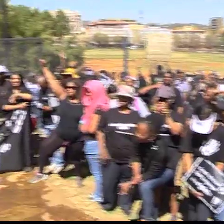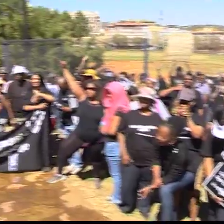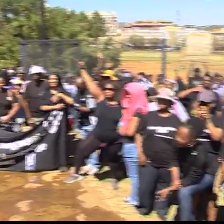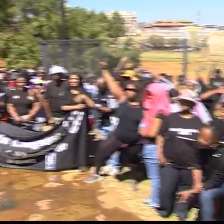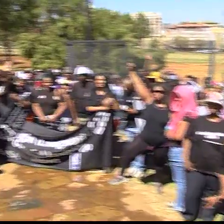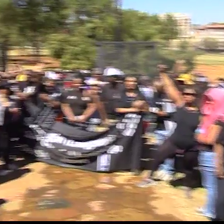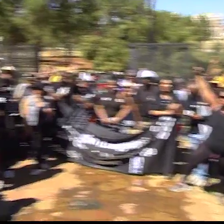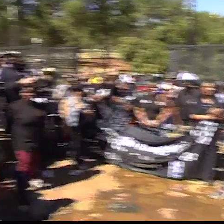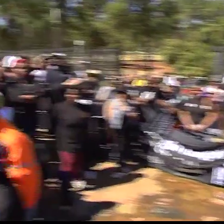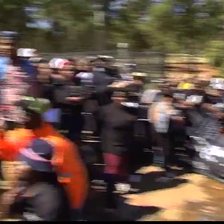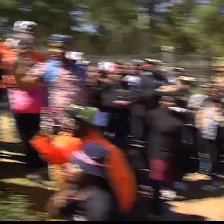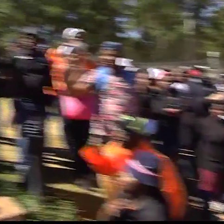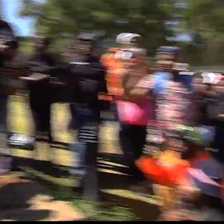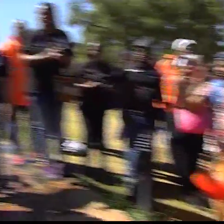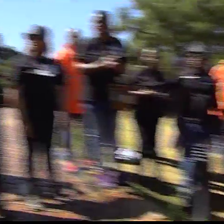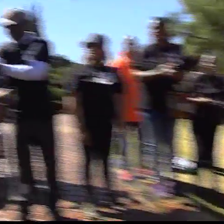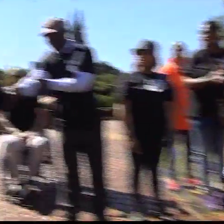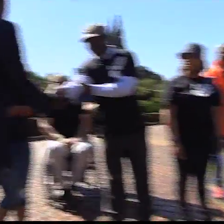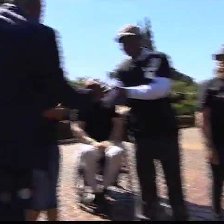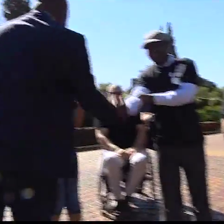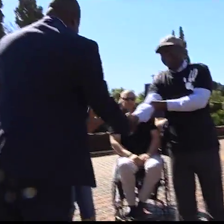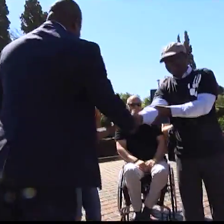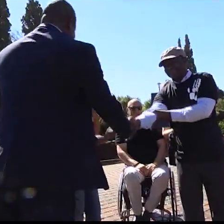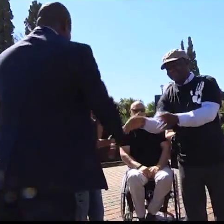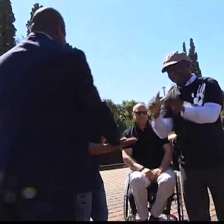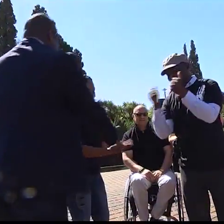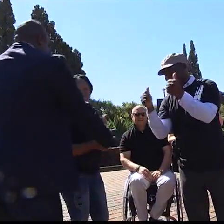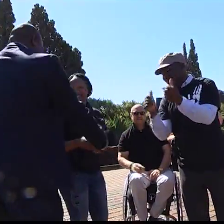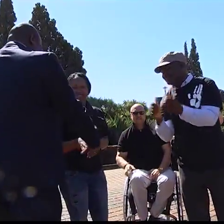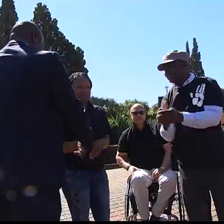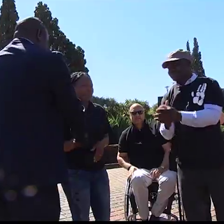Viva! Viva Sign Language! Viva! Viva Sign Language! Viva!